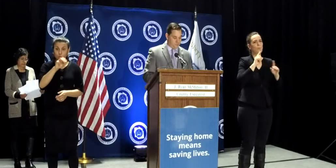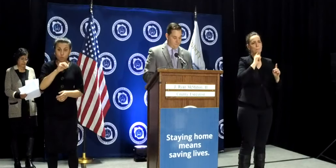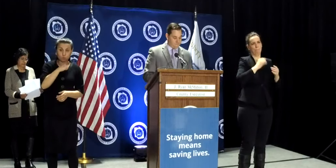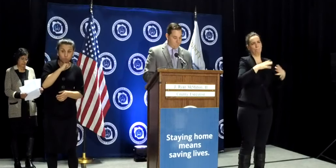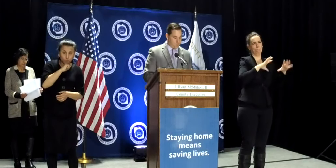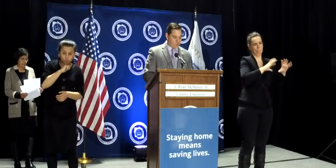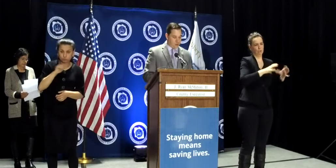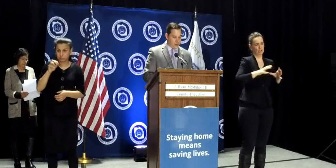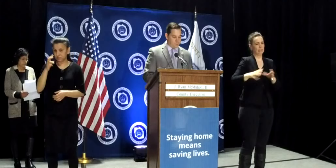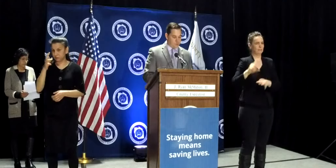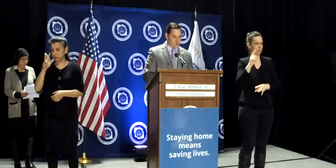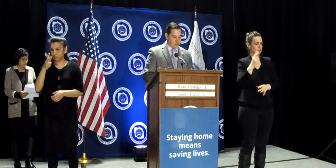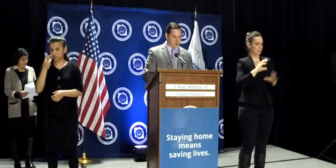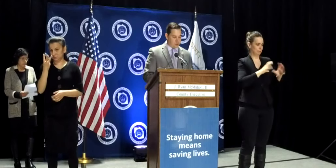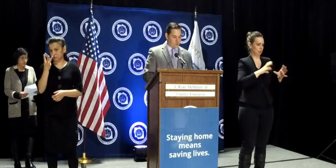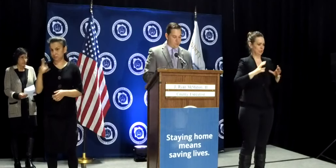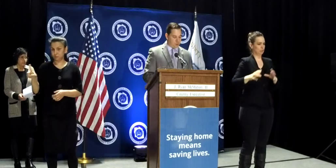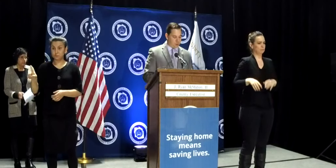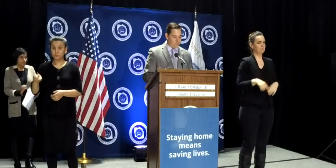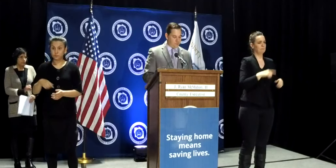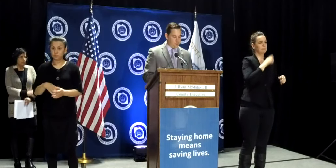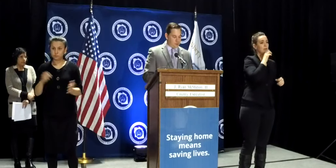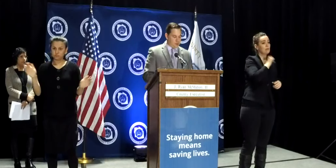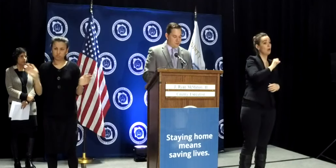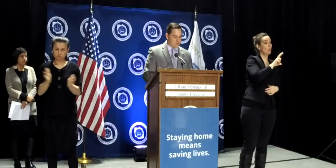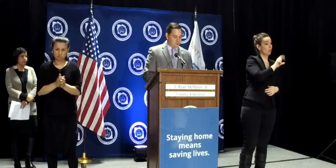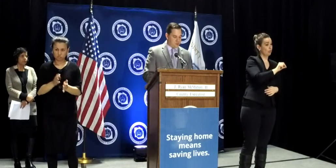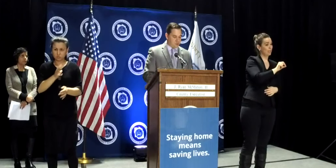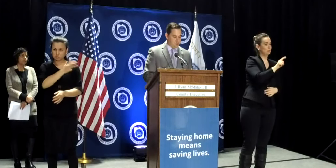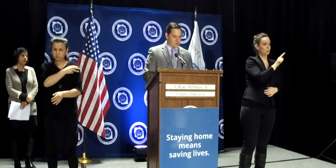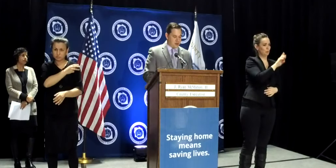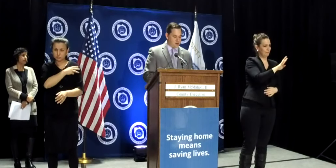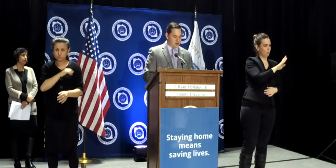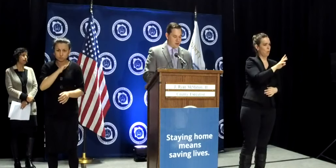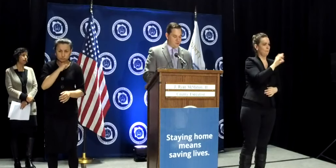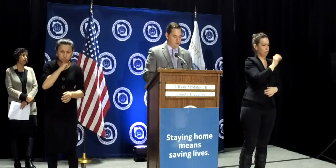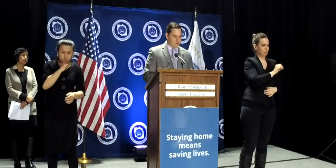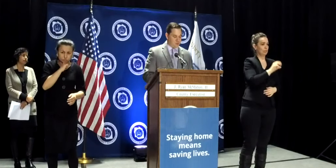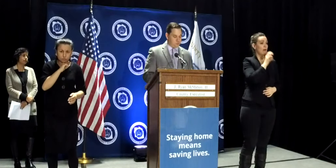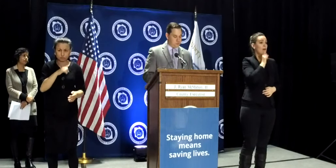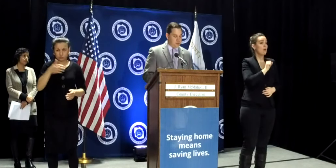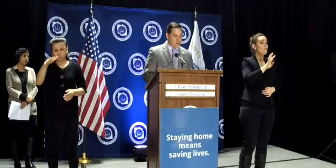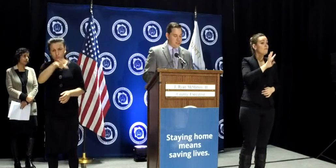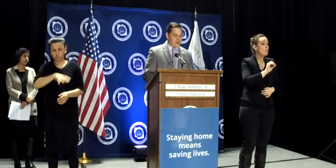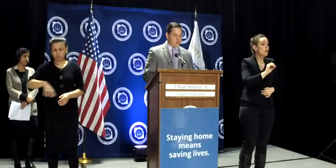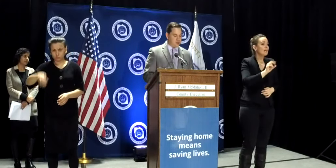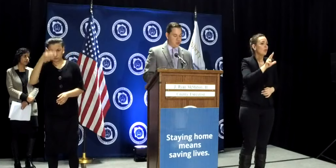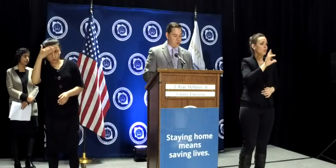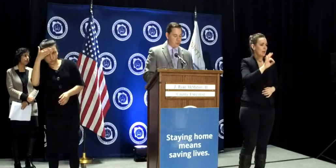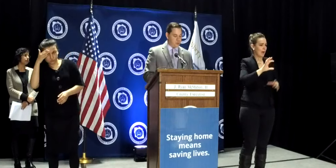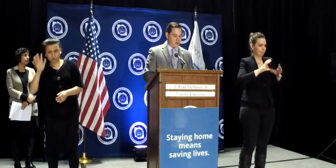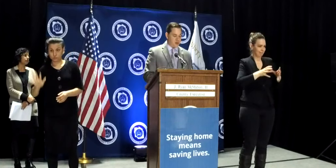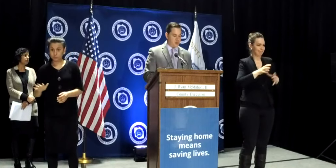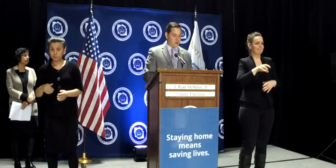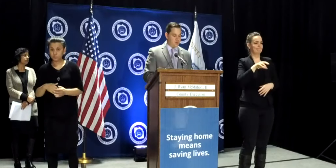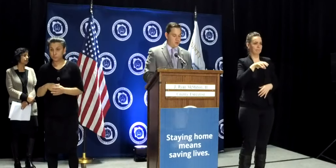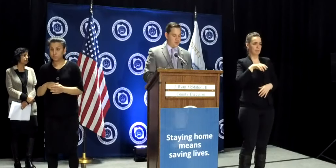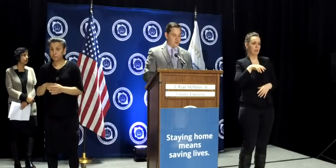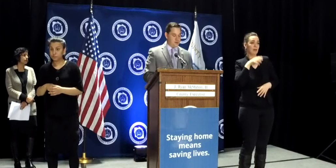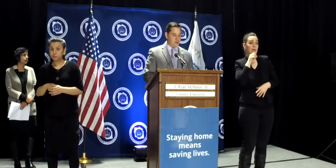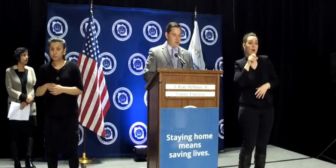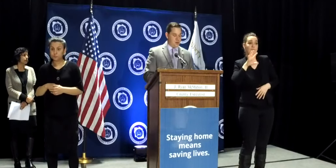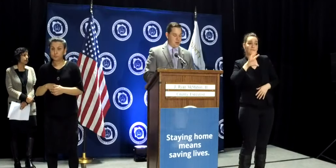30, 39% under 40, 53% under 50, 72%